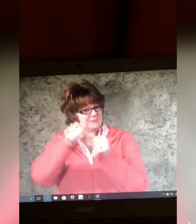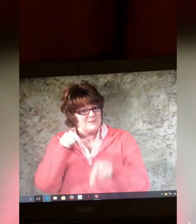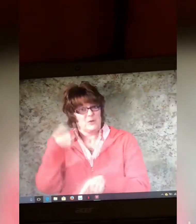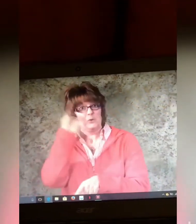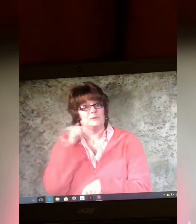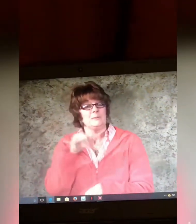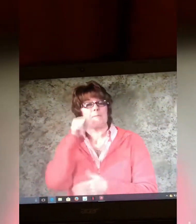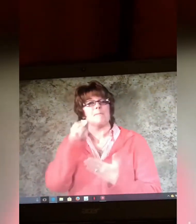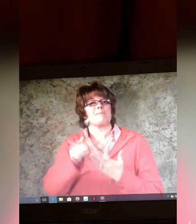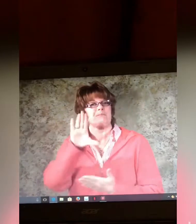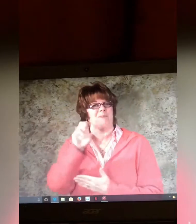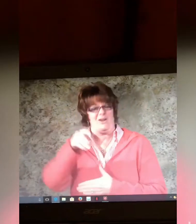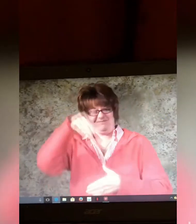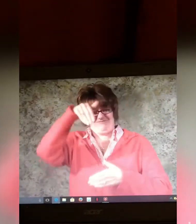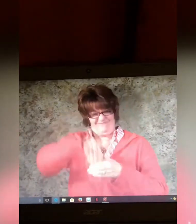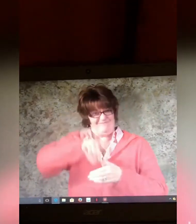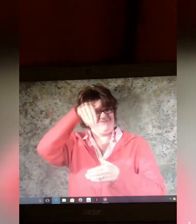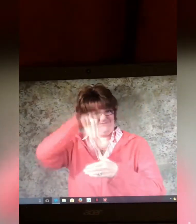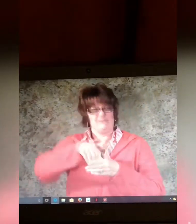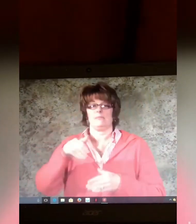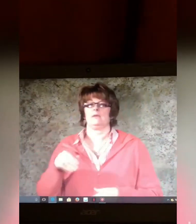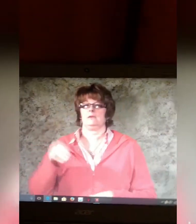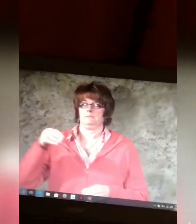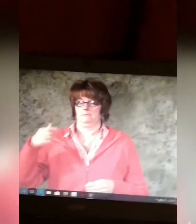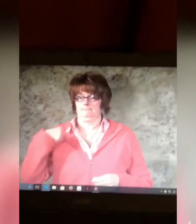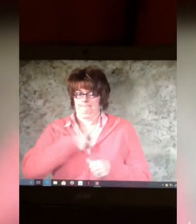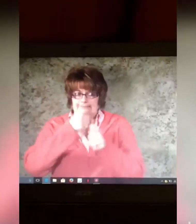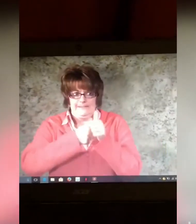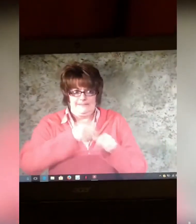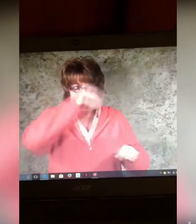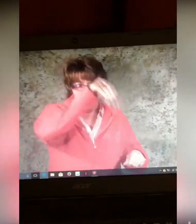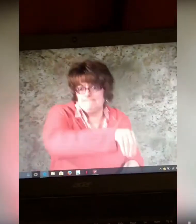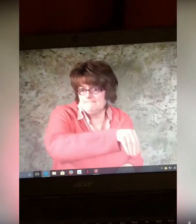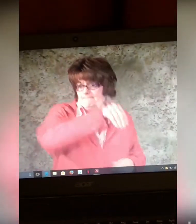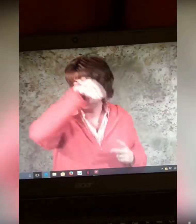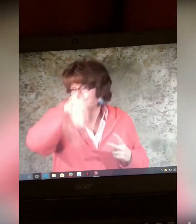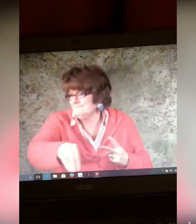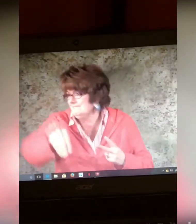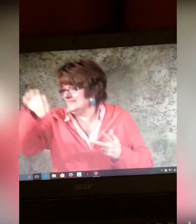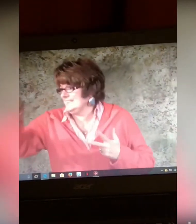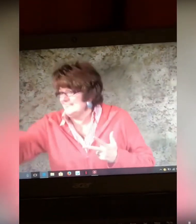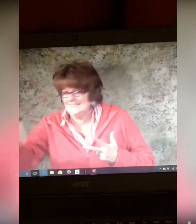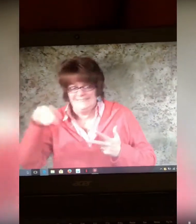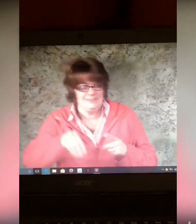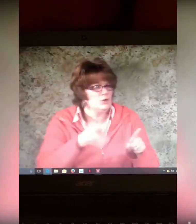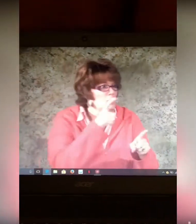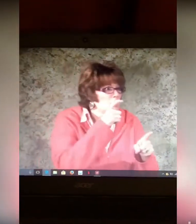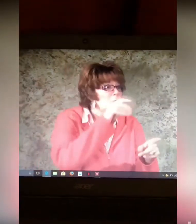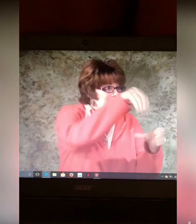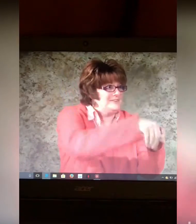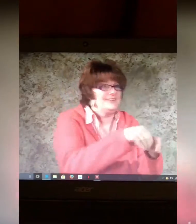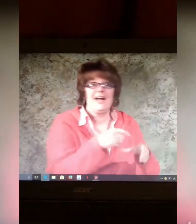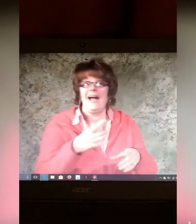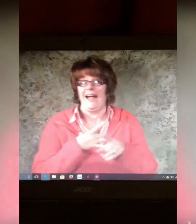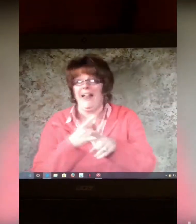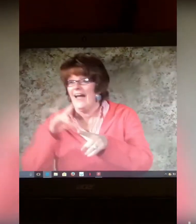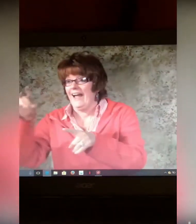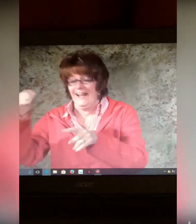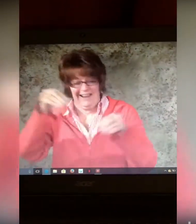You went up to people's boxes and you put the cards in their box. And so I went up and I was putting everybody's cards